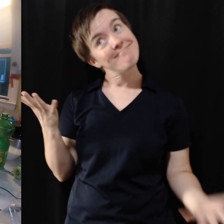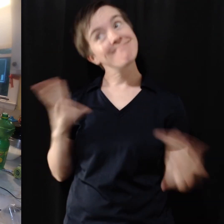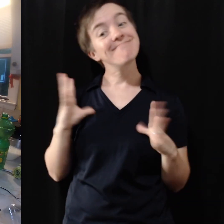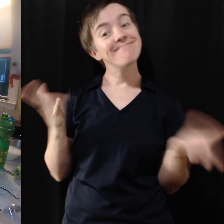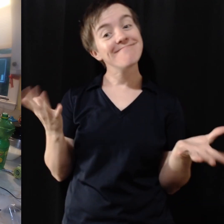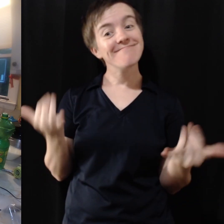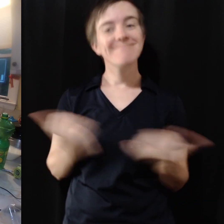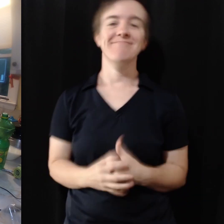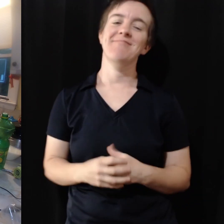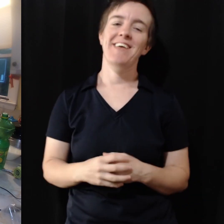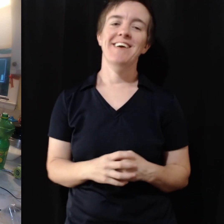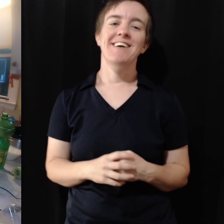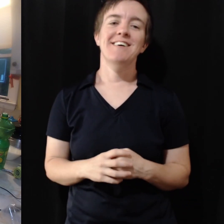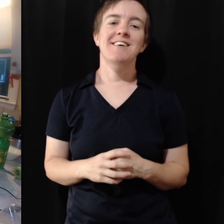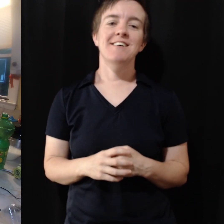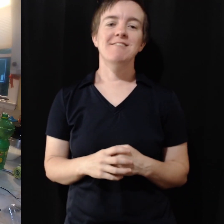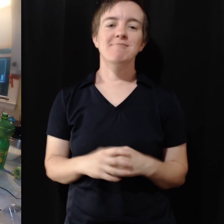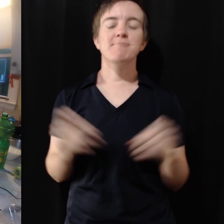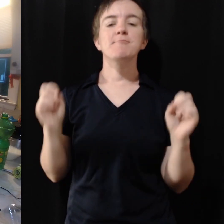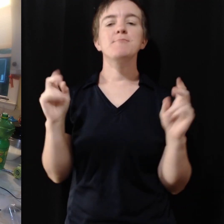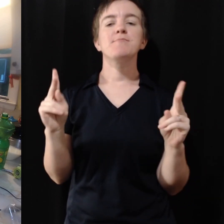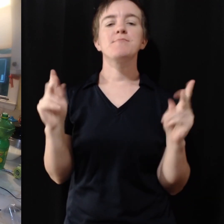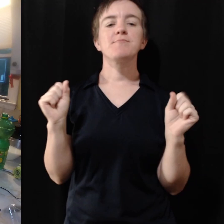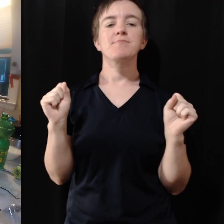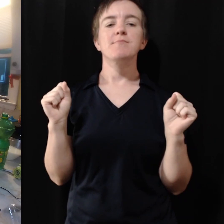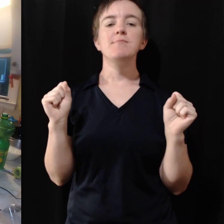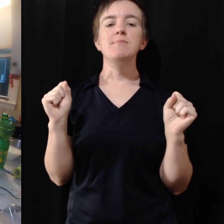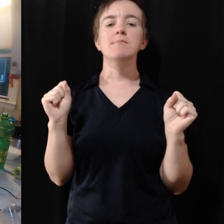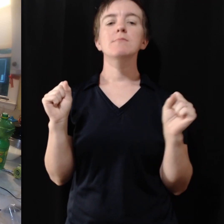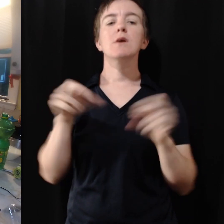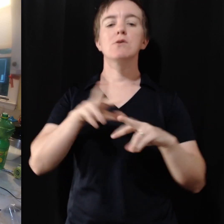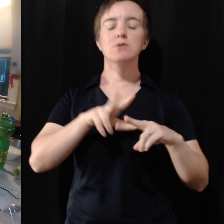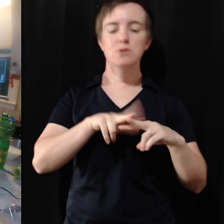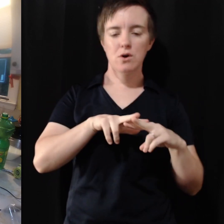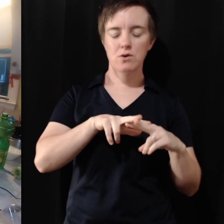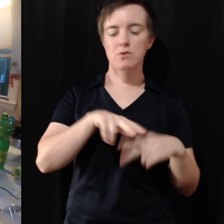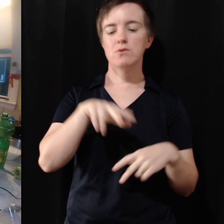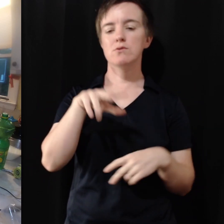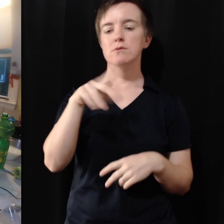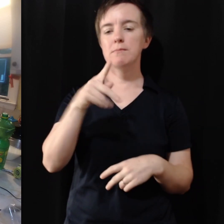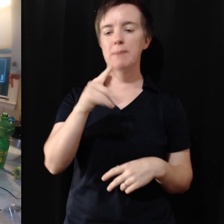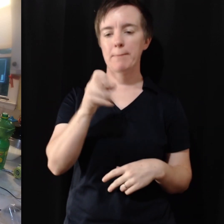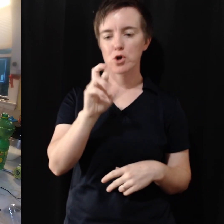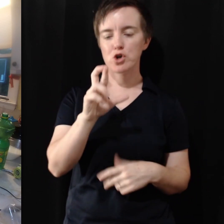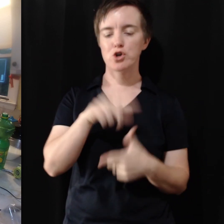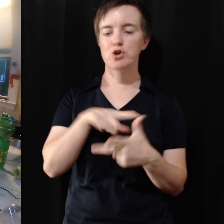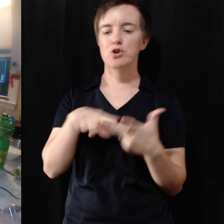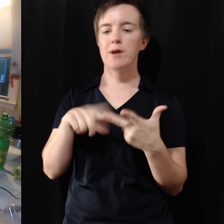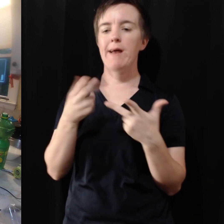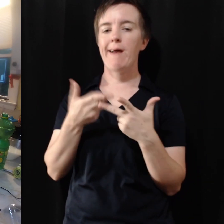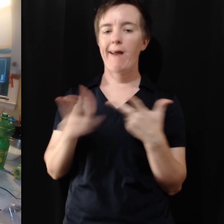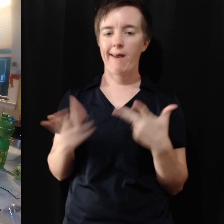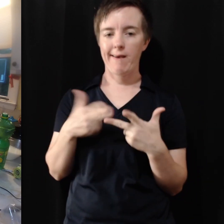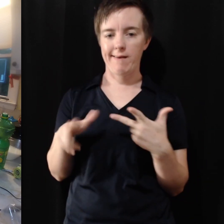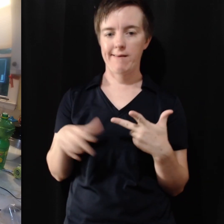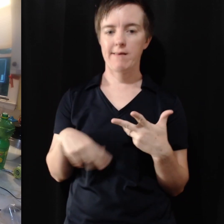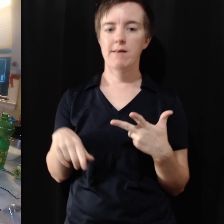There you go. Okay. So salt, pepper, egg. Oh, hold on.